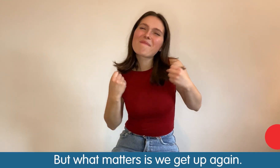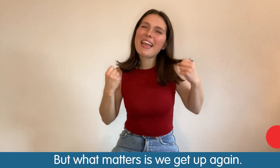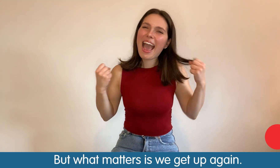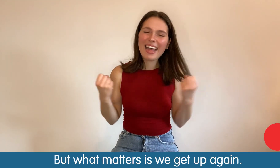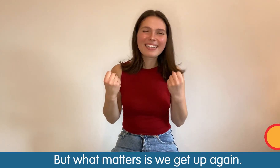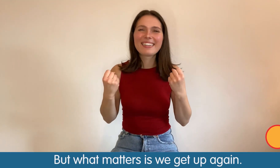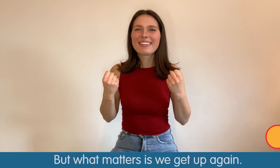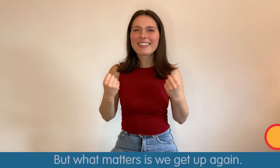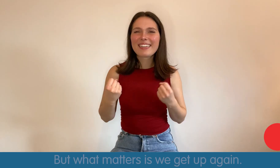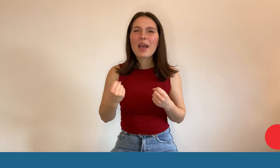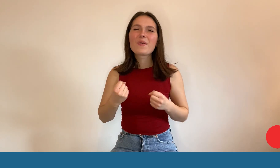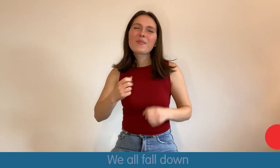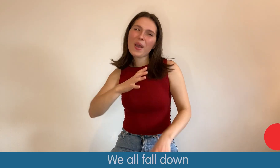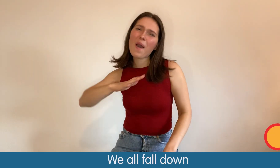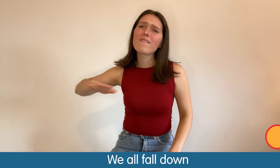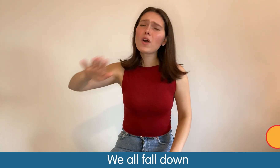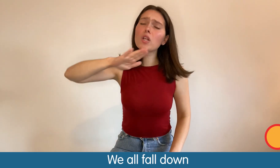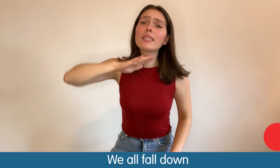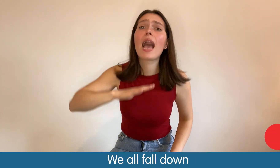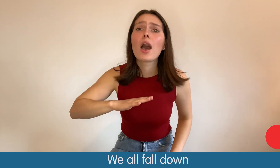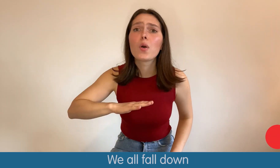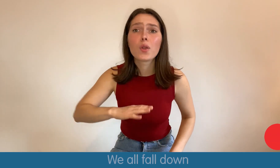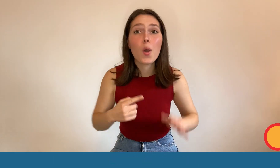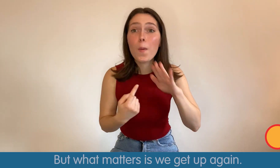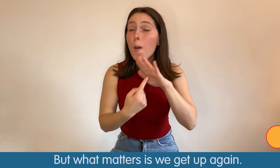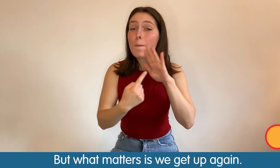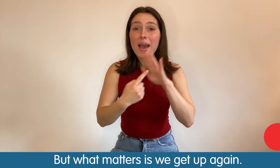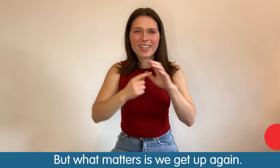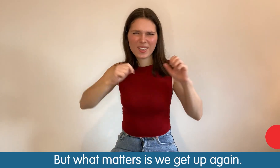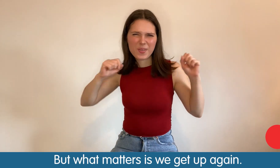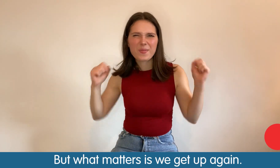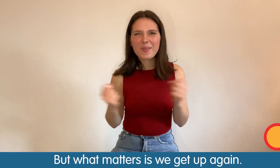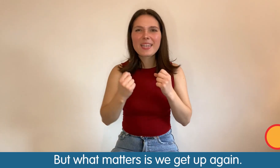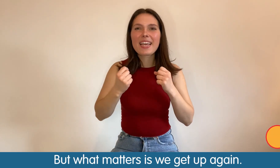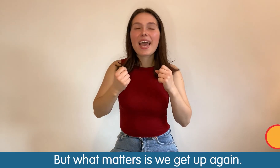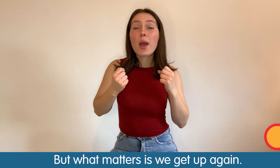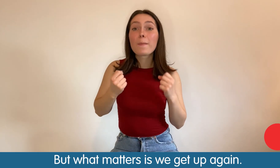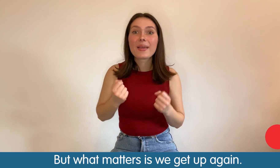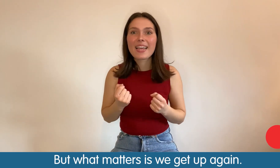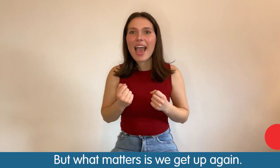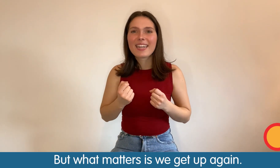again. We all fall down, but what matters is we get up again.